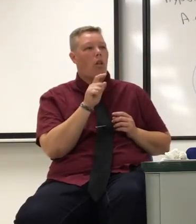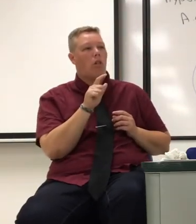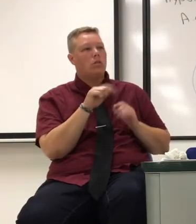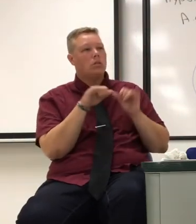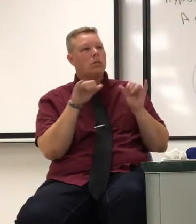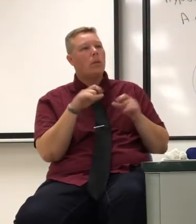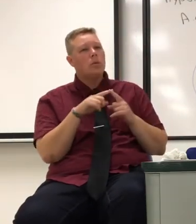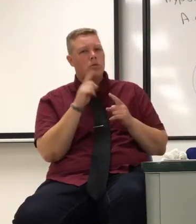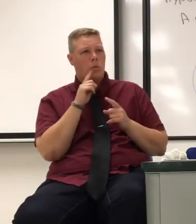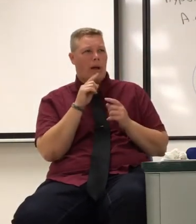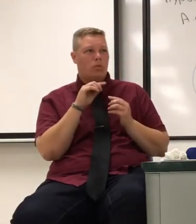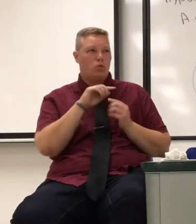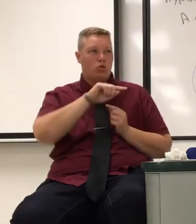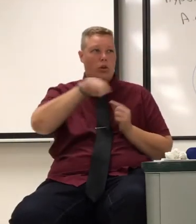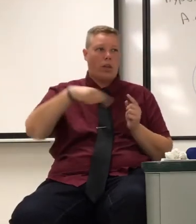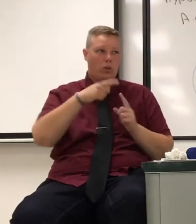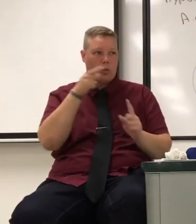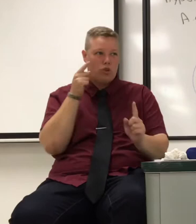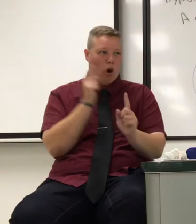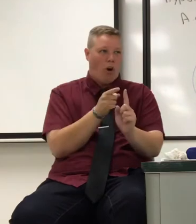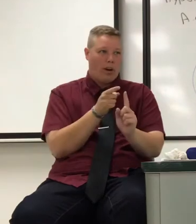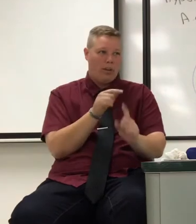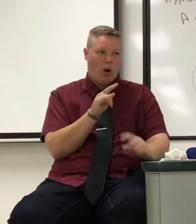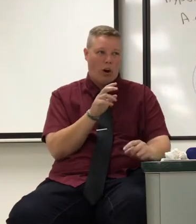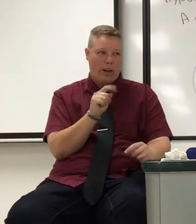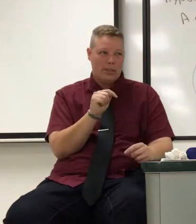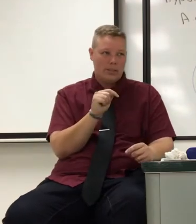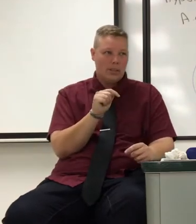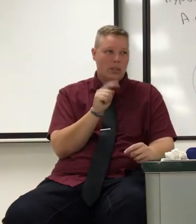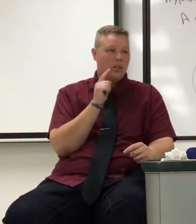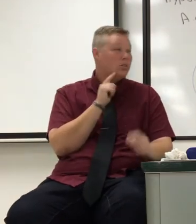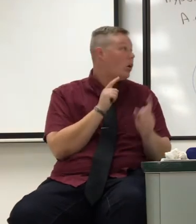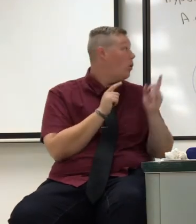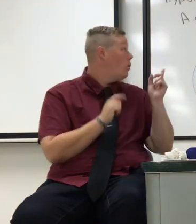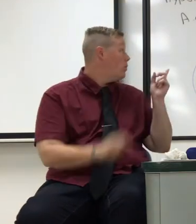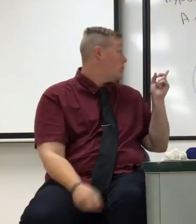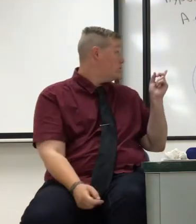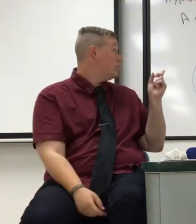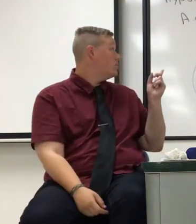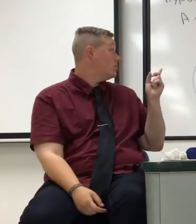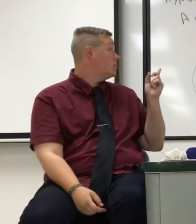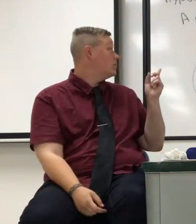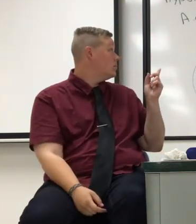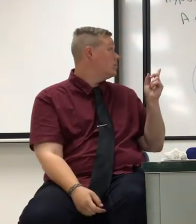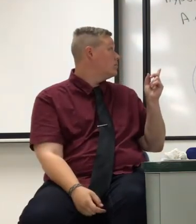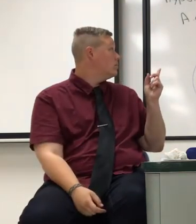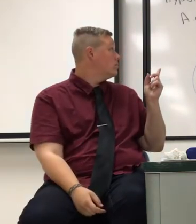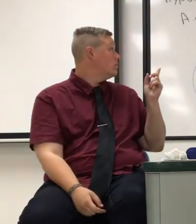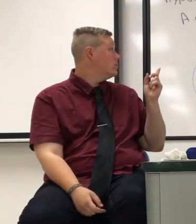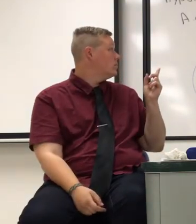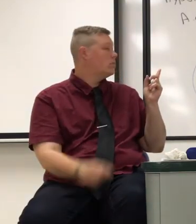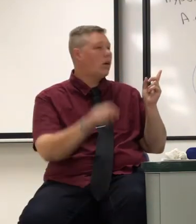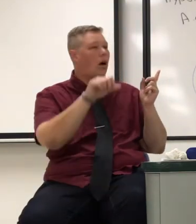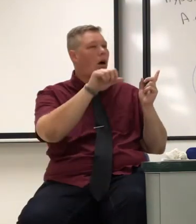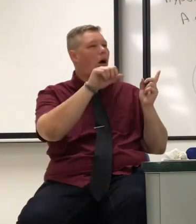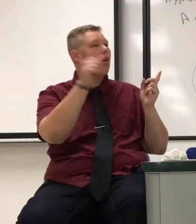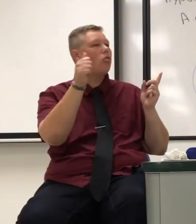you got to circulate and get to the target. So that's a little gap here to draw a branch going to some other